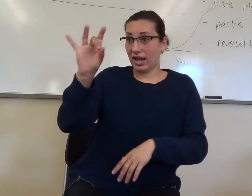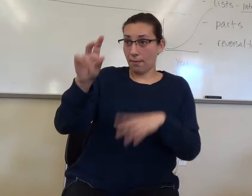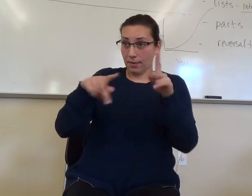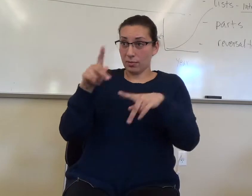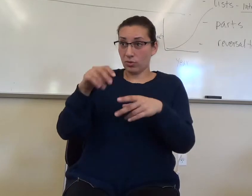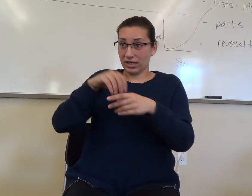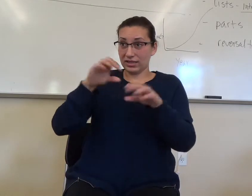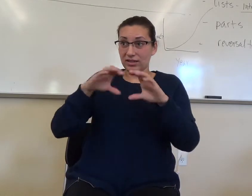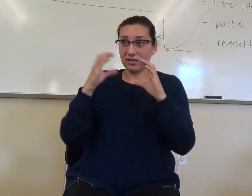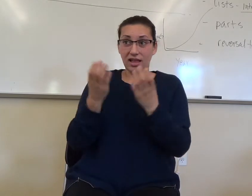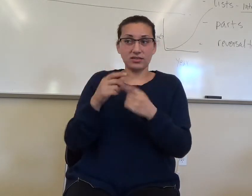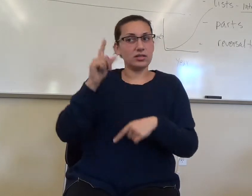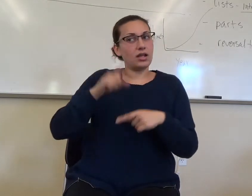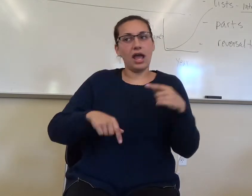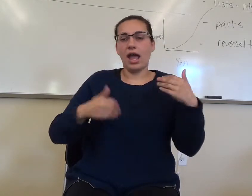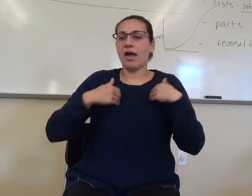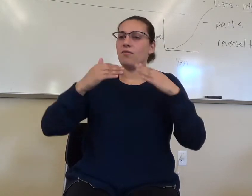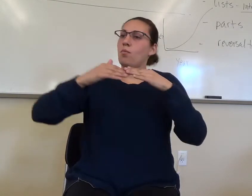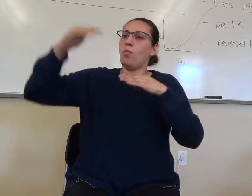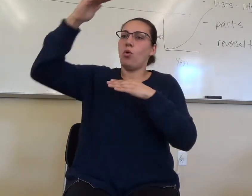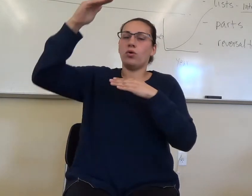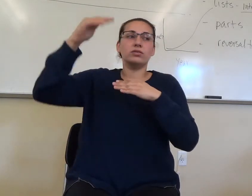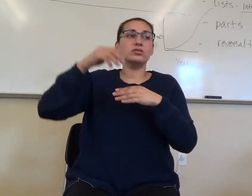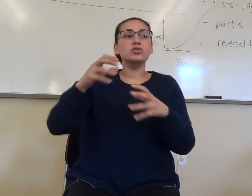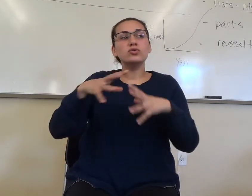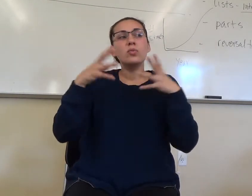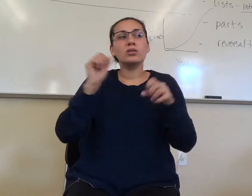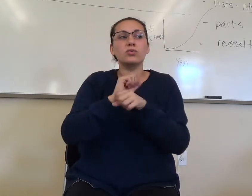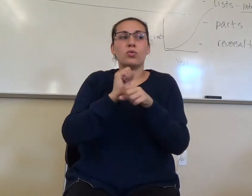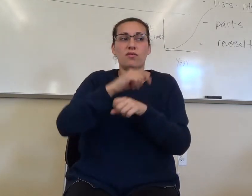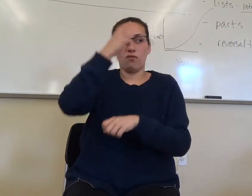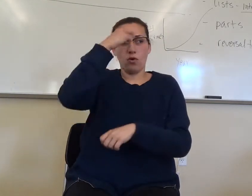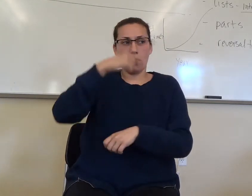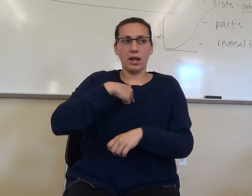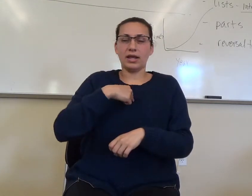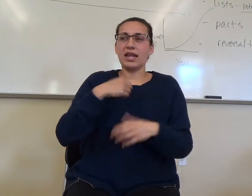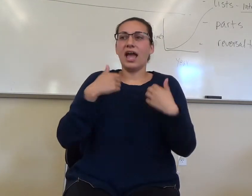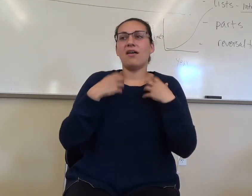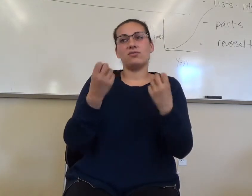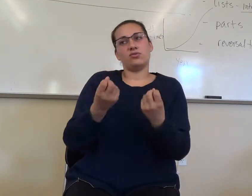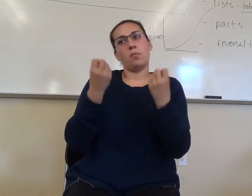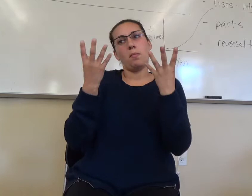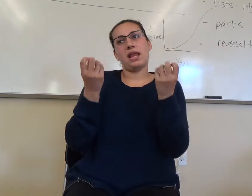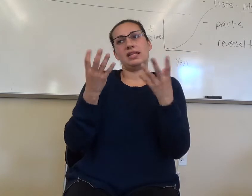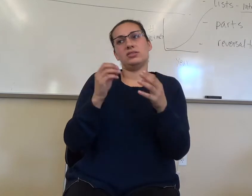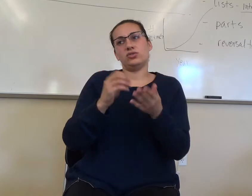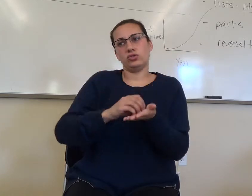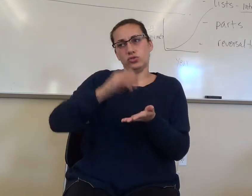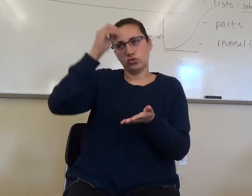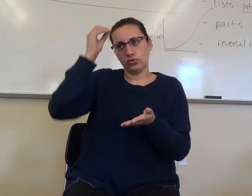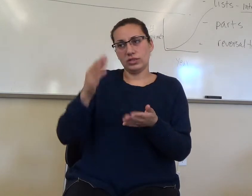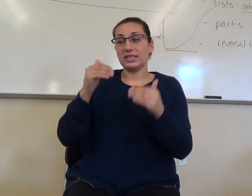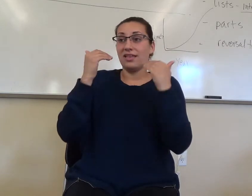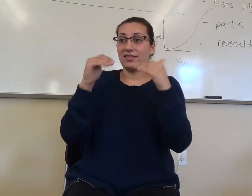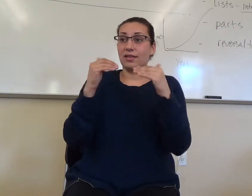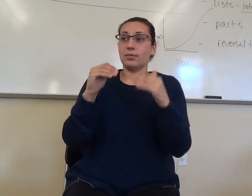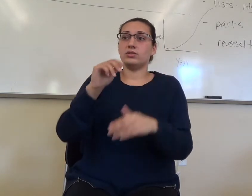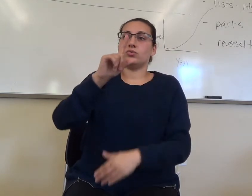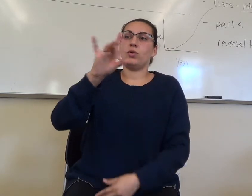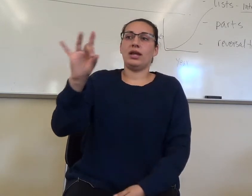than 28 people, it's too much work for me to grade papers. That's the way they work. The union says I cannot let more than